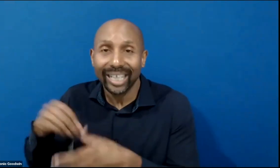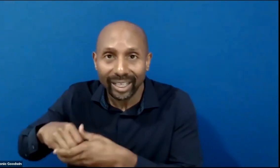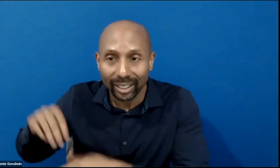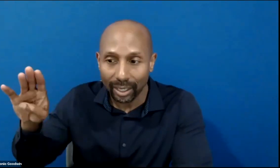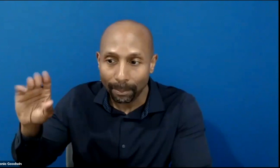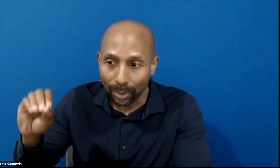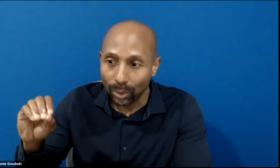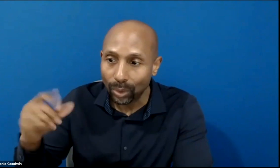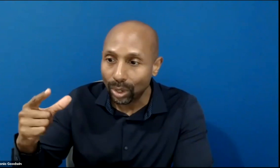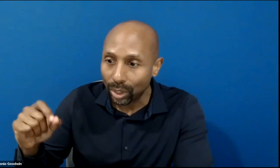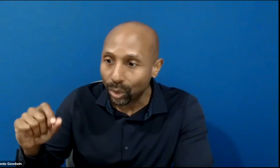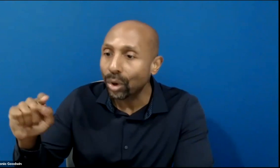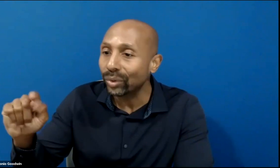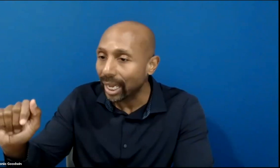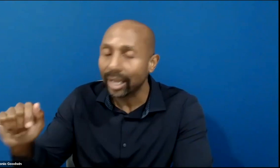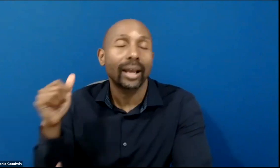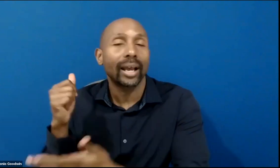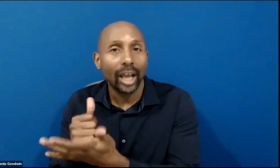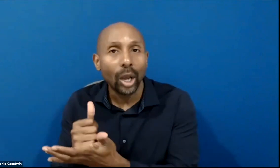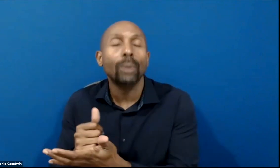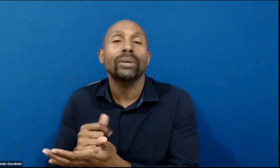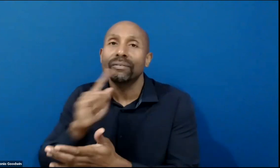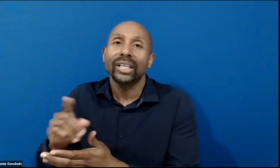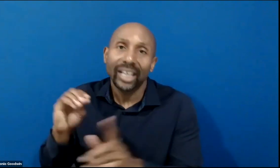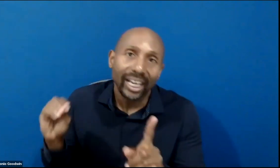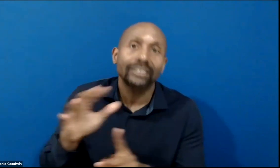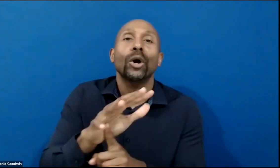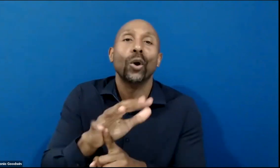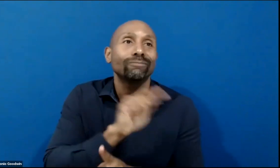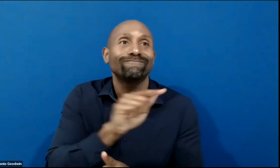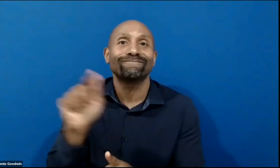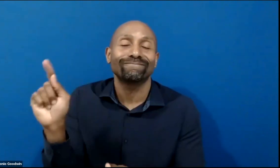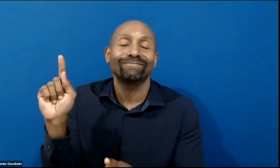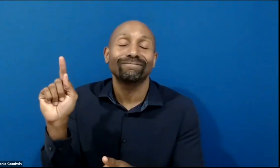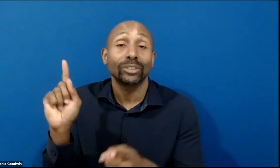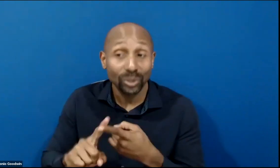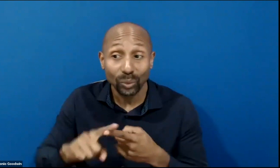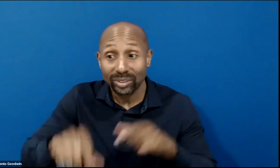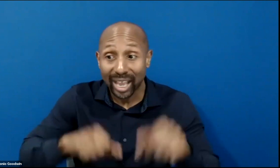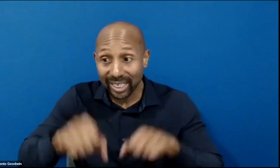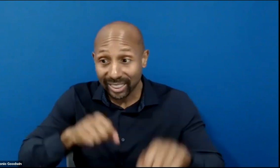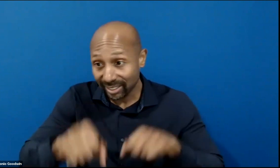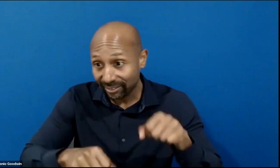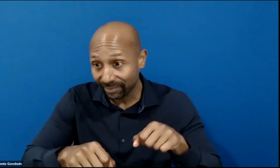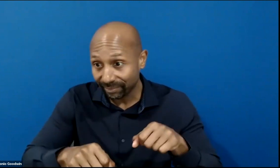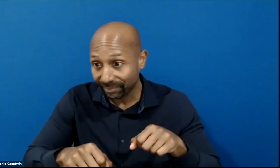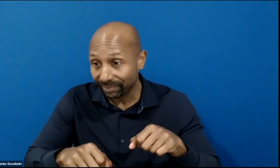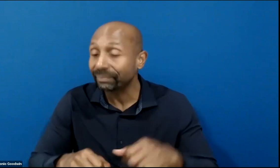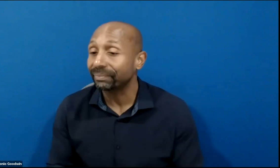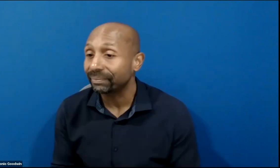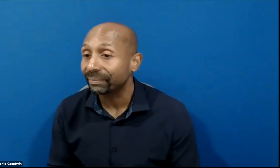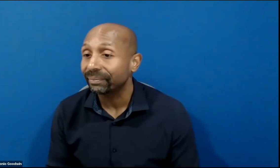would help make visible cycling and to hit the citizenship,